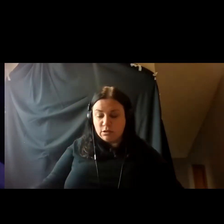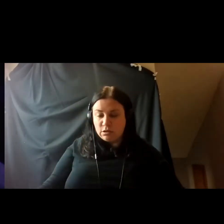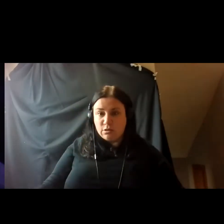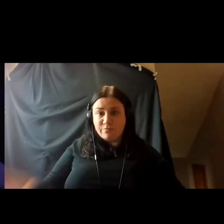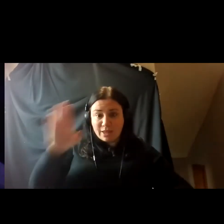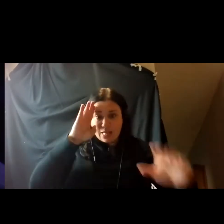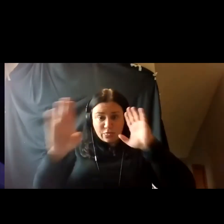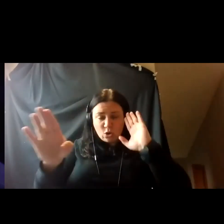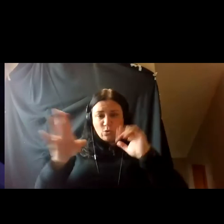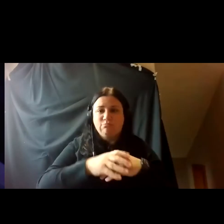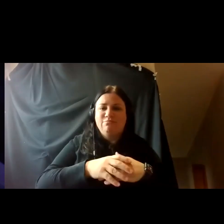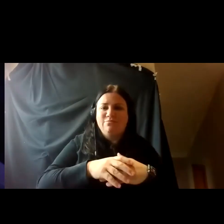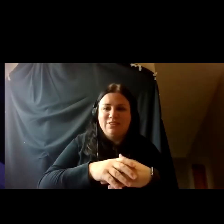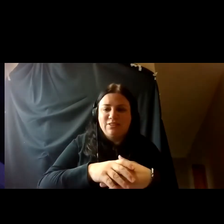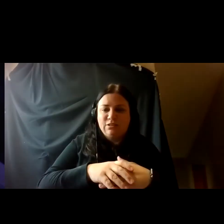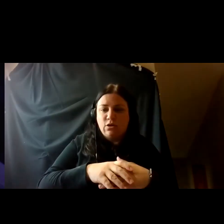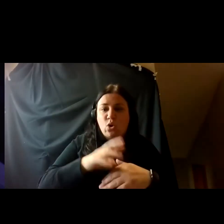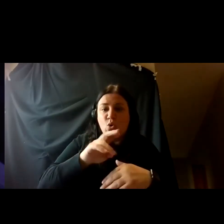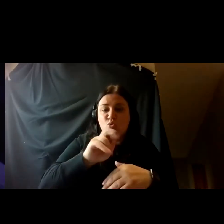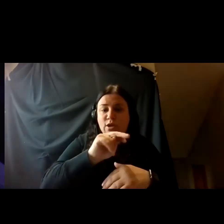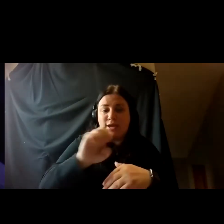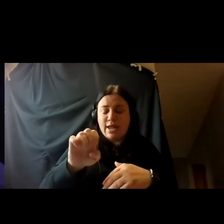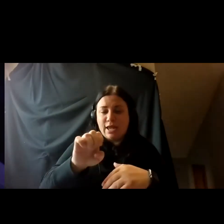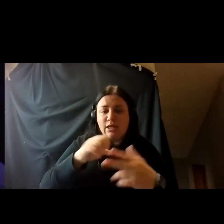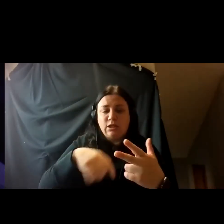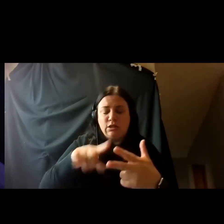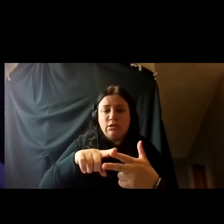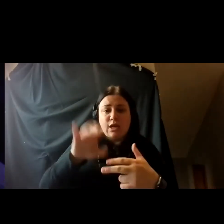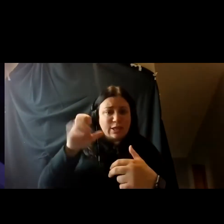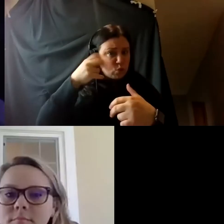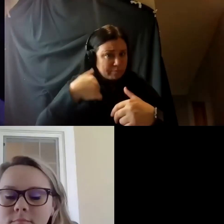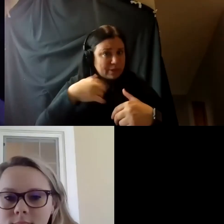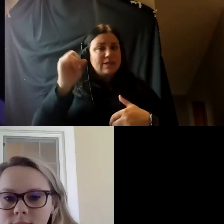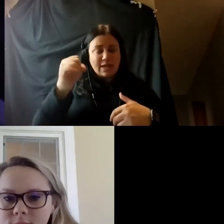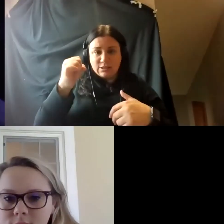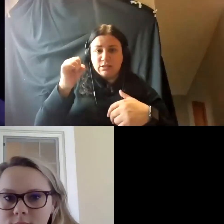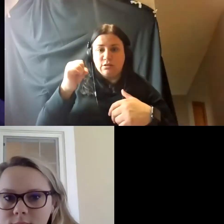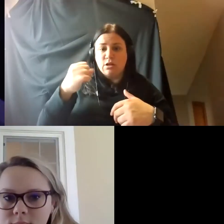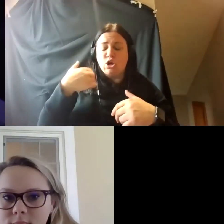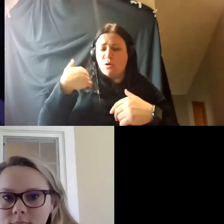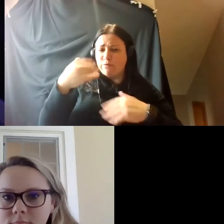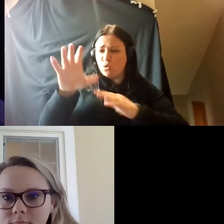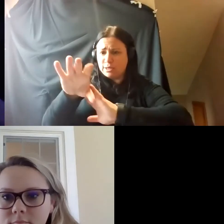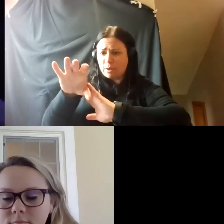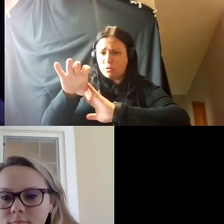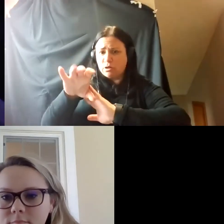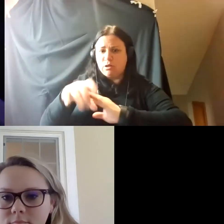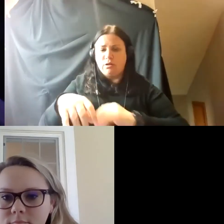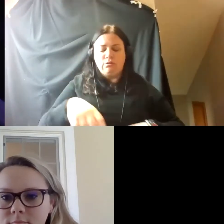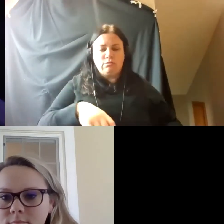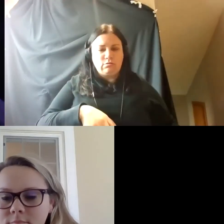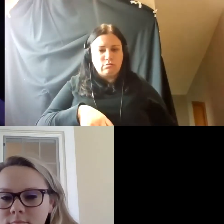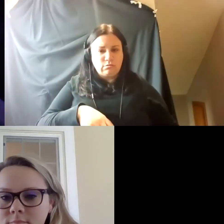Hello. Who else? We have Renee. Yes, can you hear me? Yeah, I can hear you. Do you have your camera or no? You know,